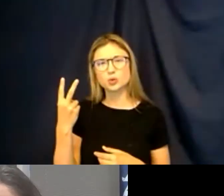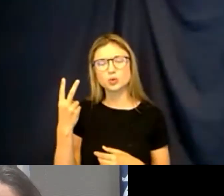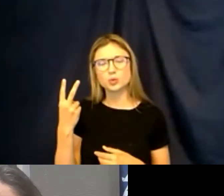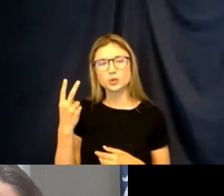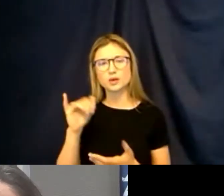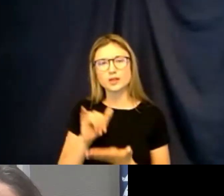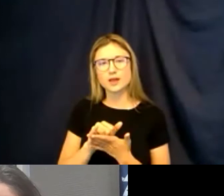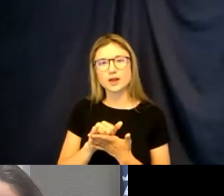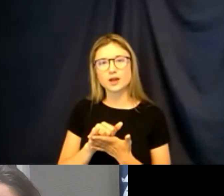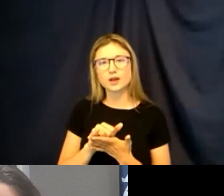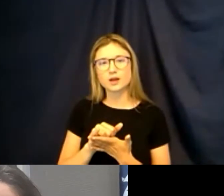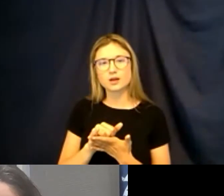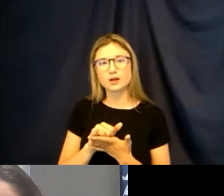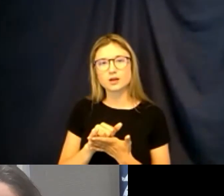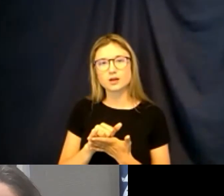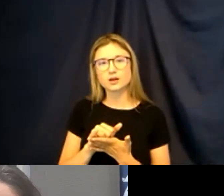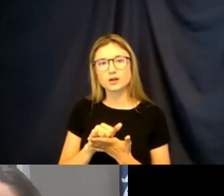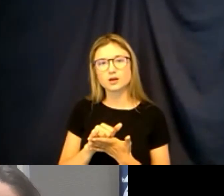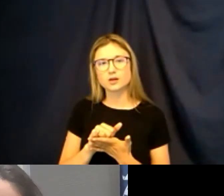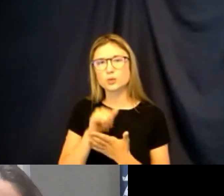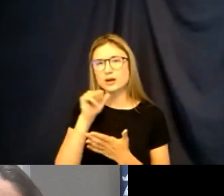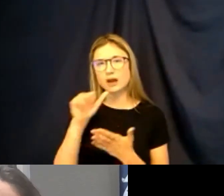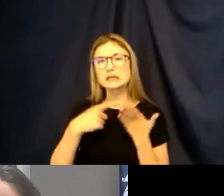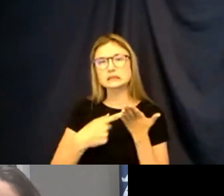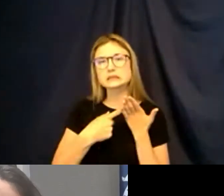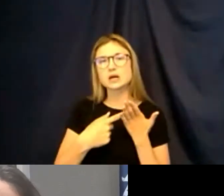weren't discussed that I had on my list.